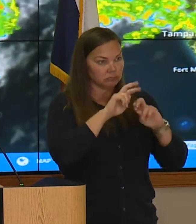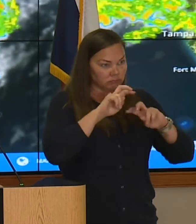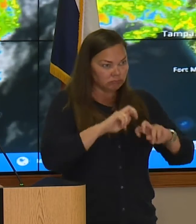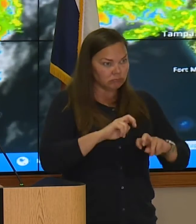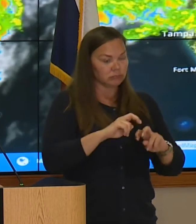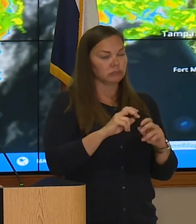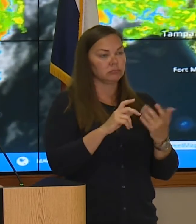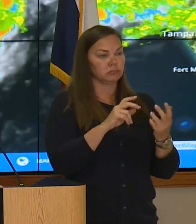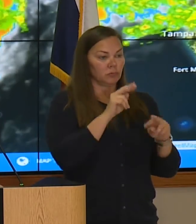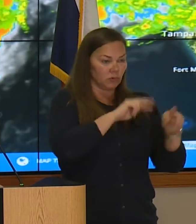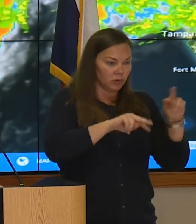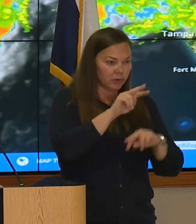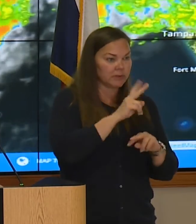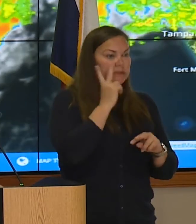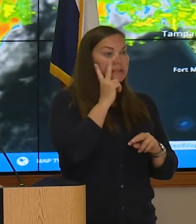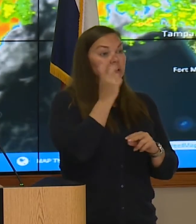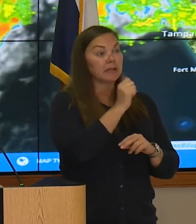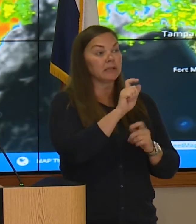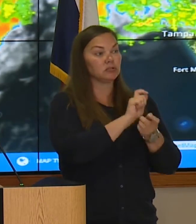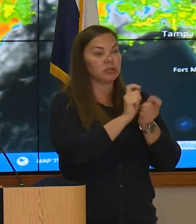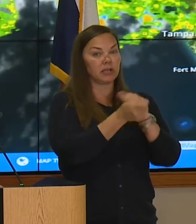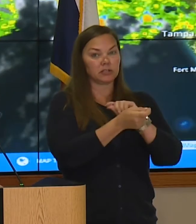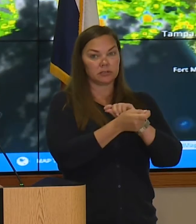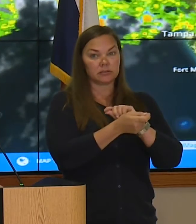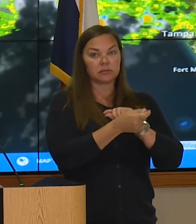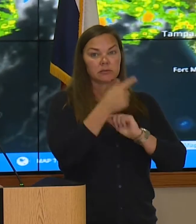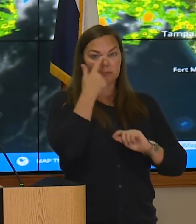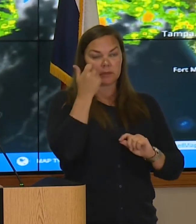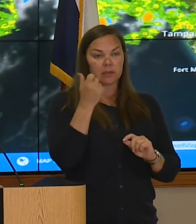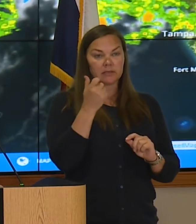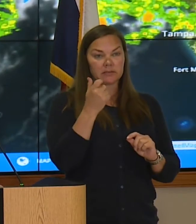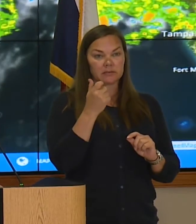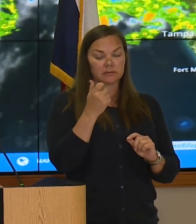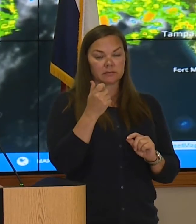and if we see any changes due to